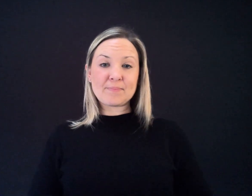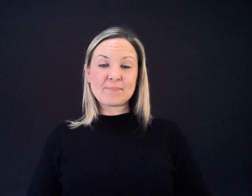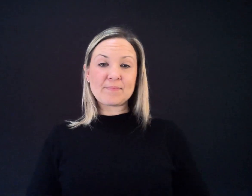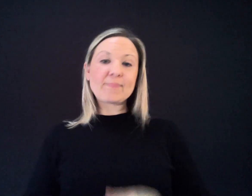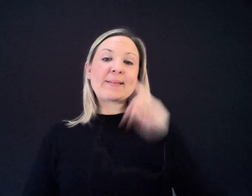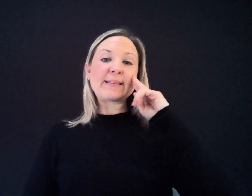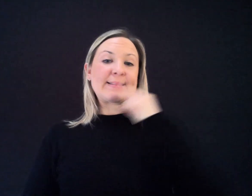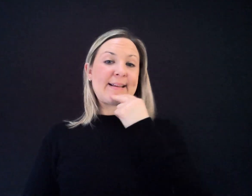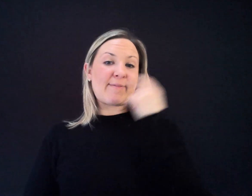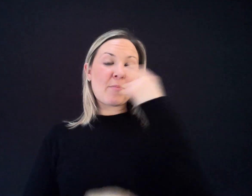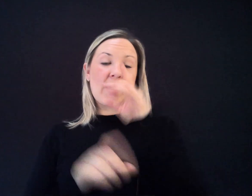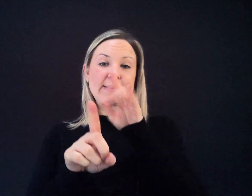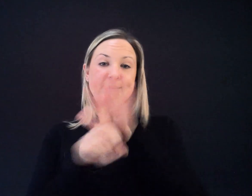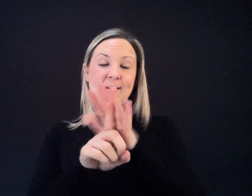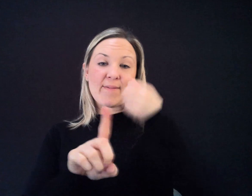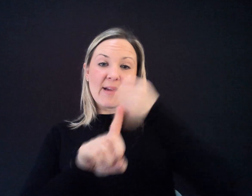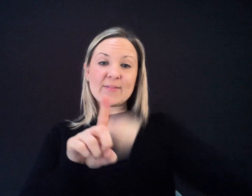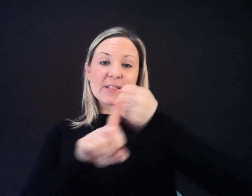Deafblind self-advocacy workshops in Canada.